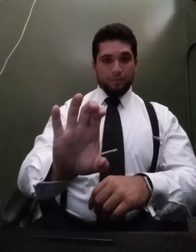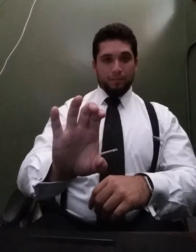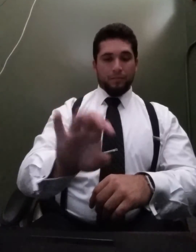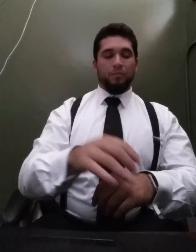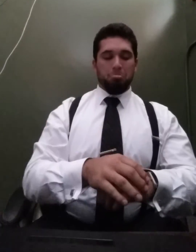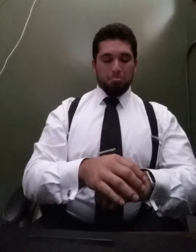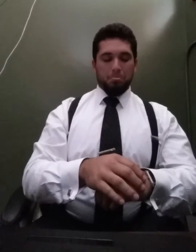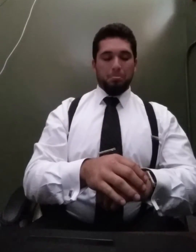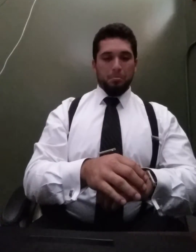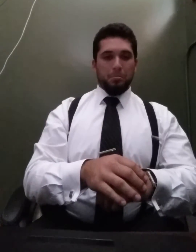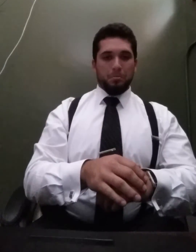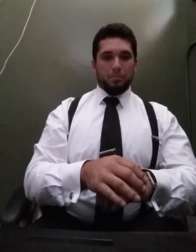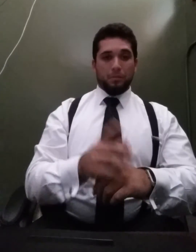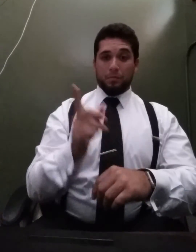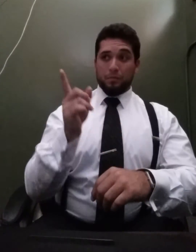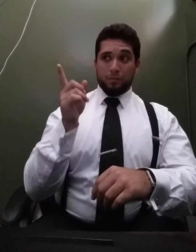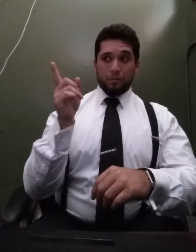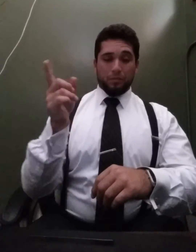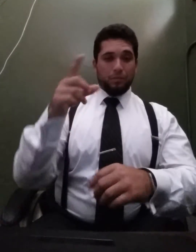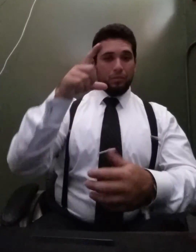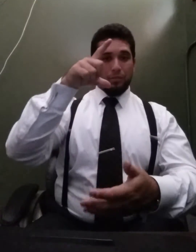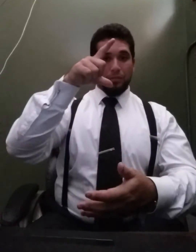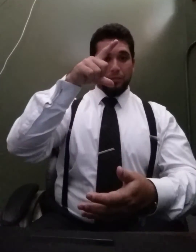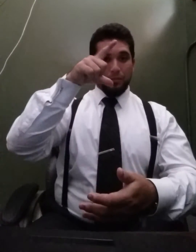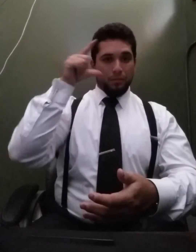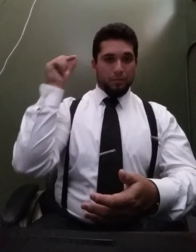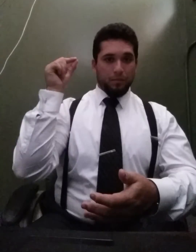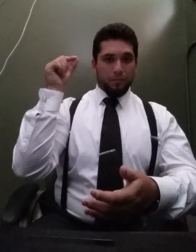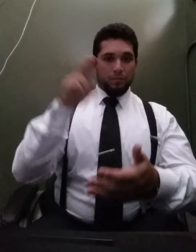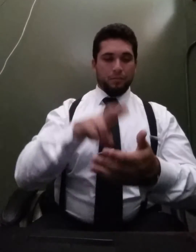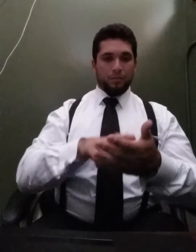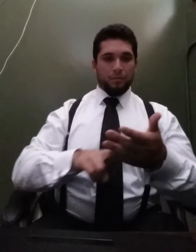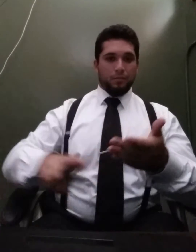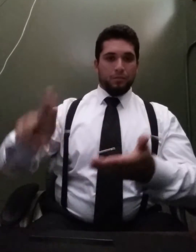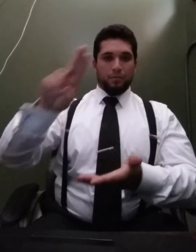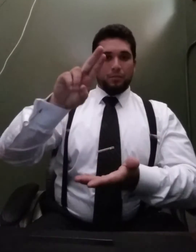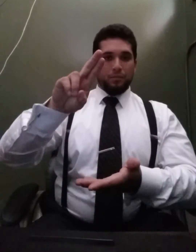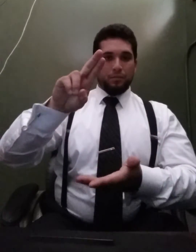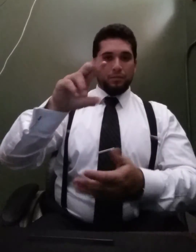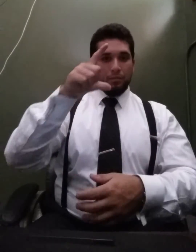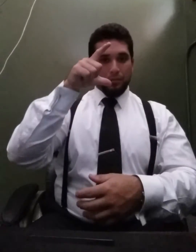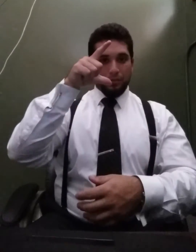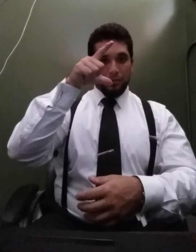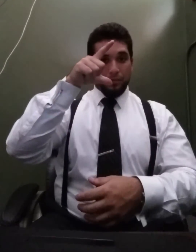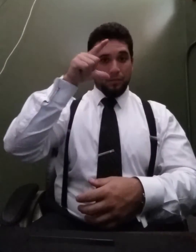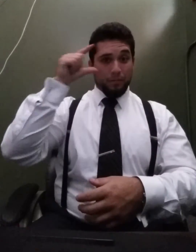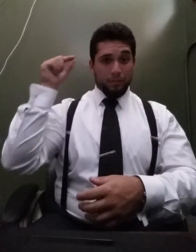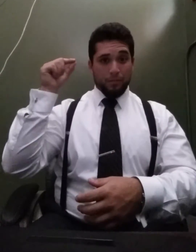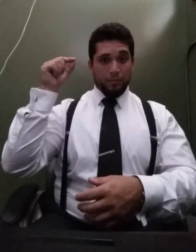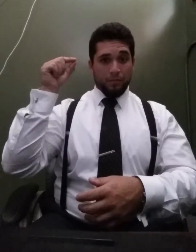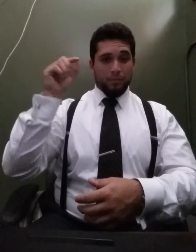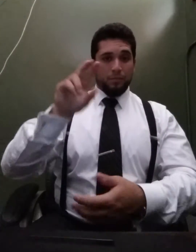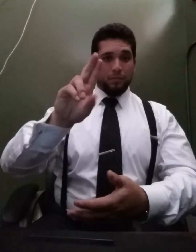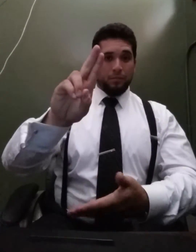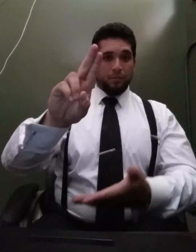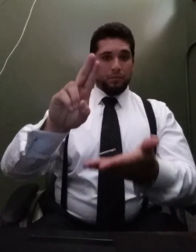day, how much time we have the sun in space, right? We'll talk about specifics when it comes to that as well. Right? But